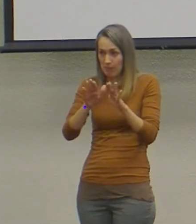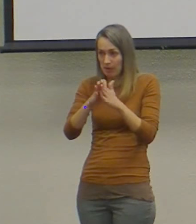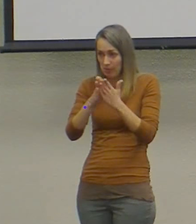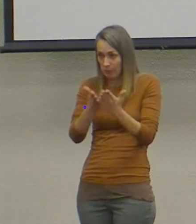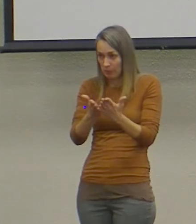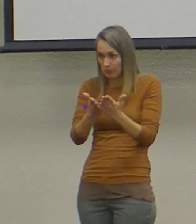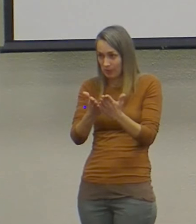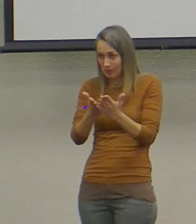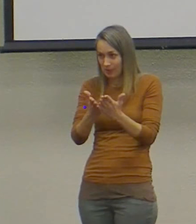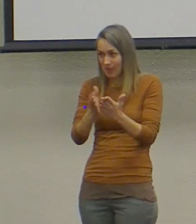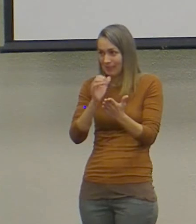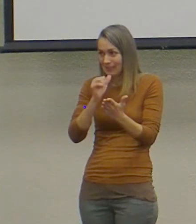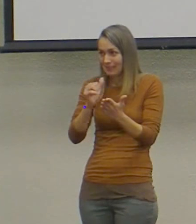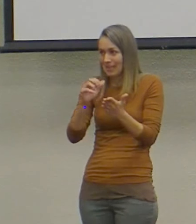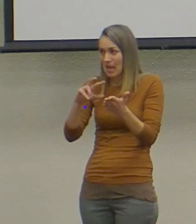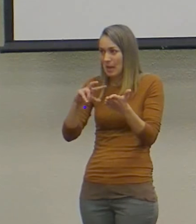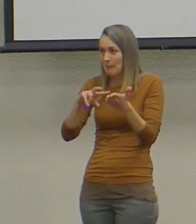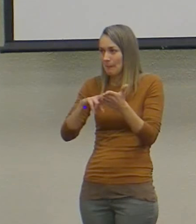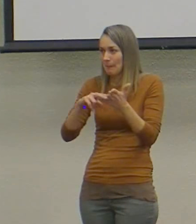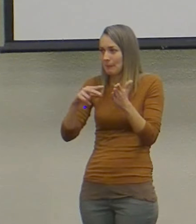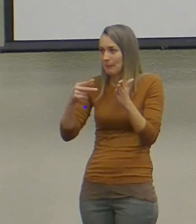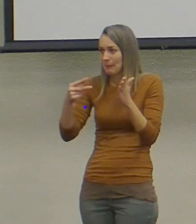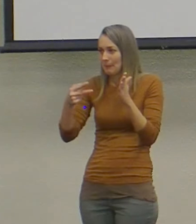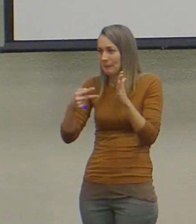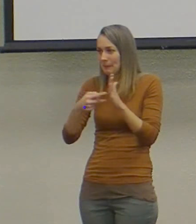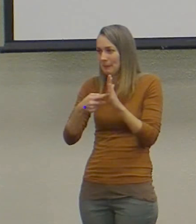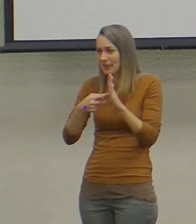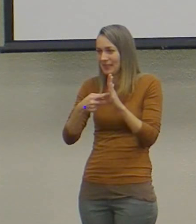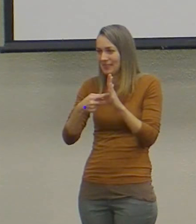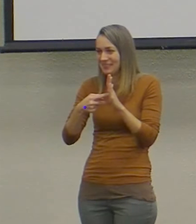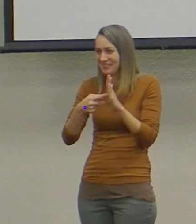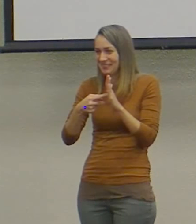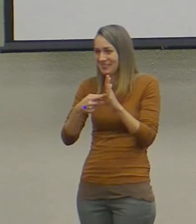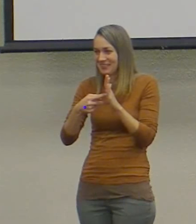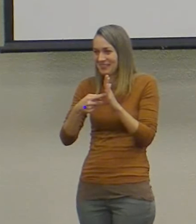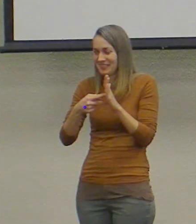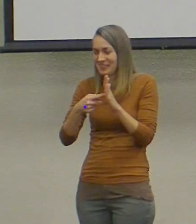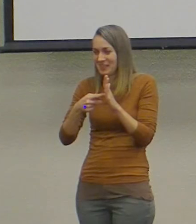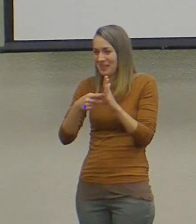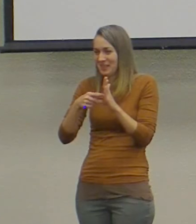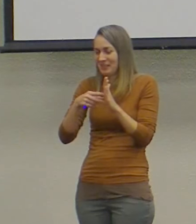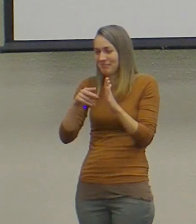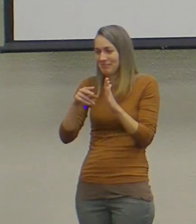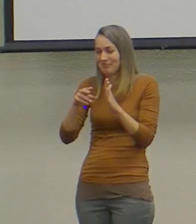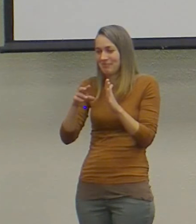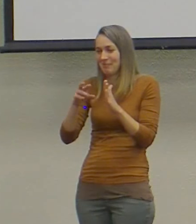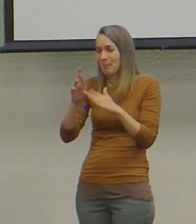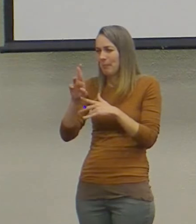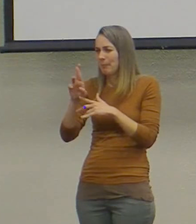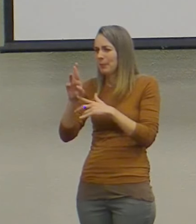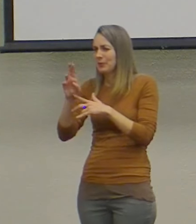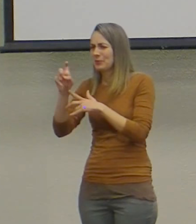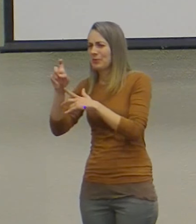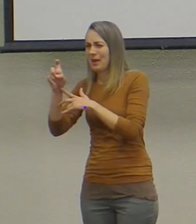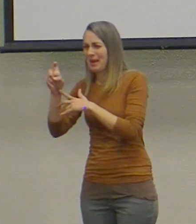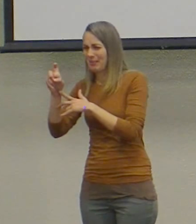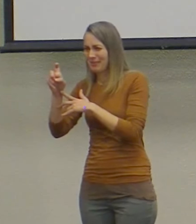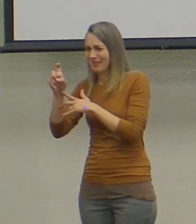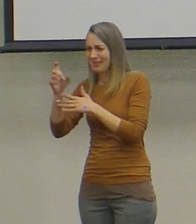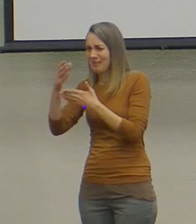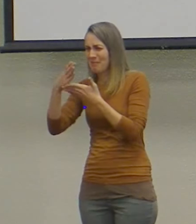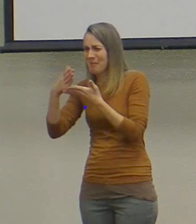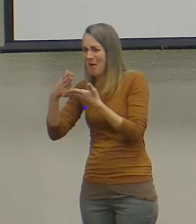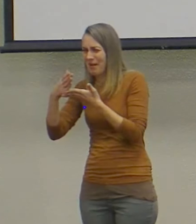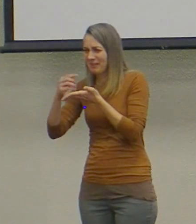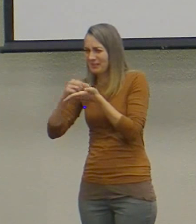that it is a prescribed part of Scripture. All right? And you may wonder what I mean by that. And that is